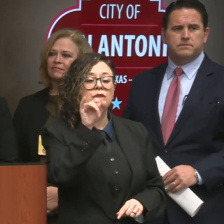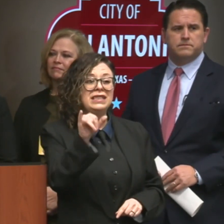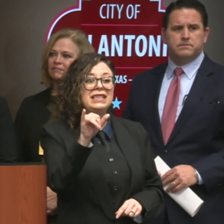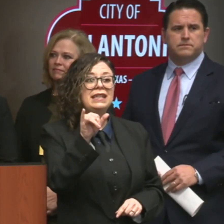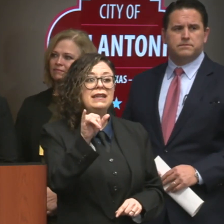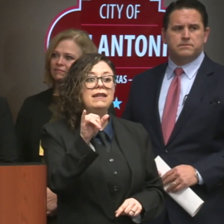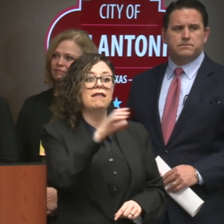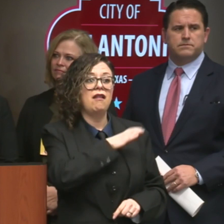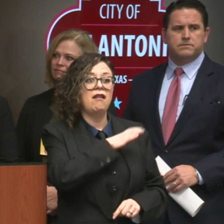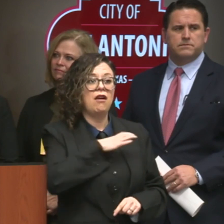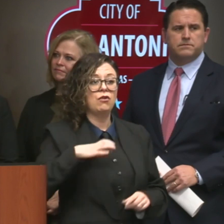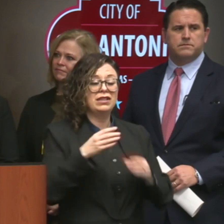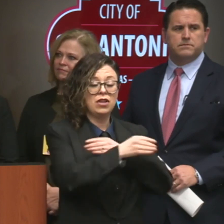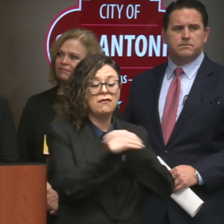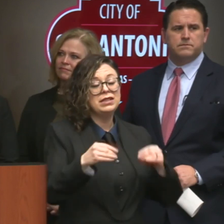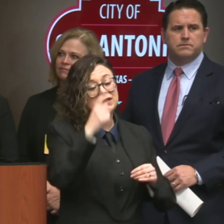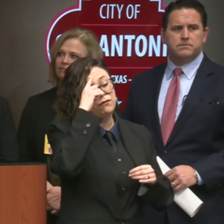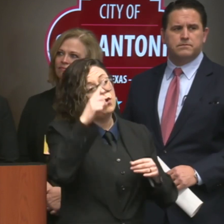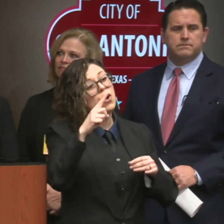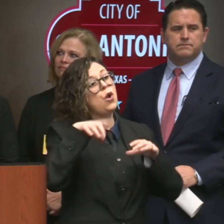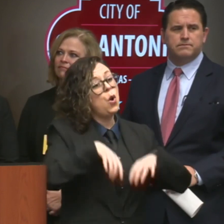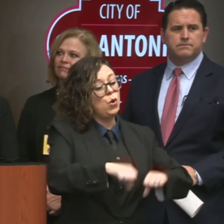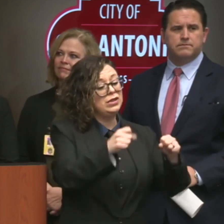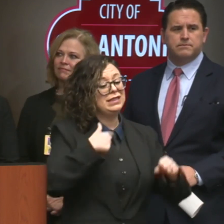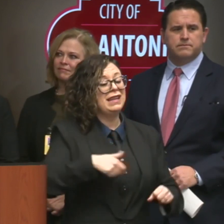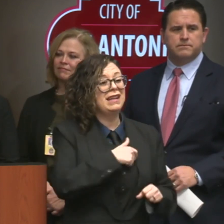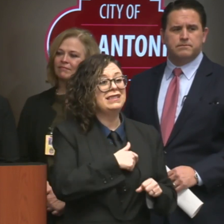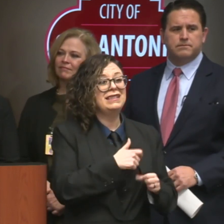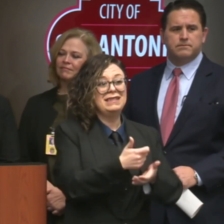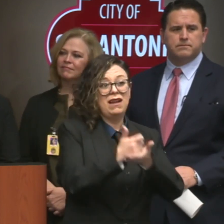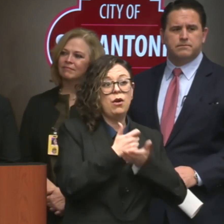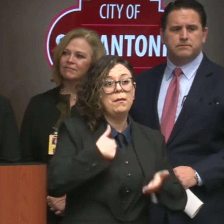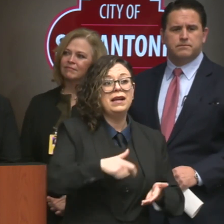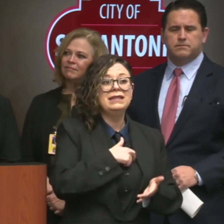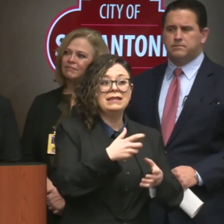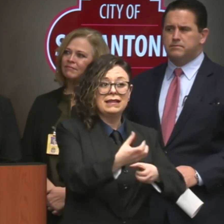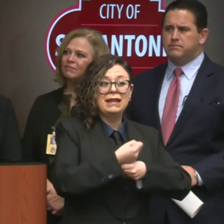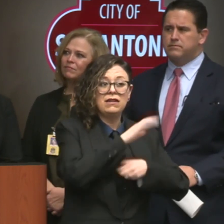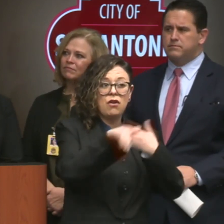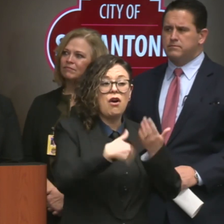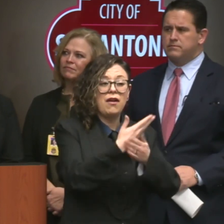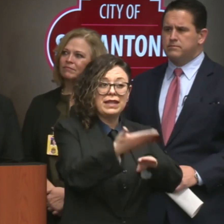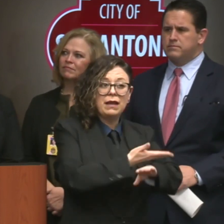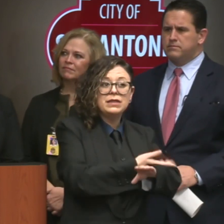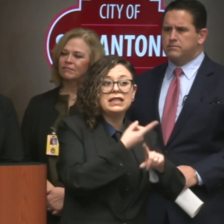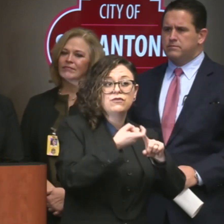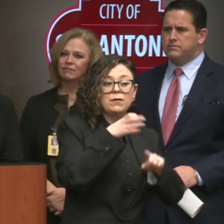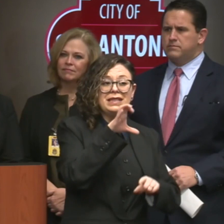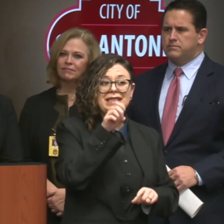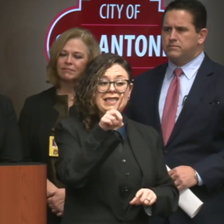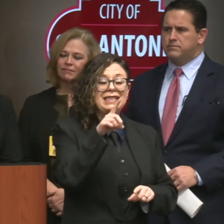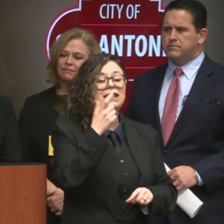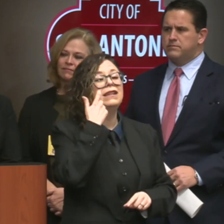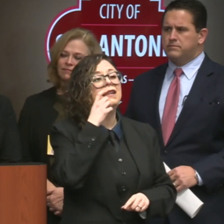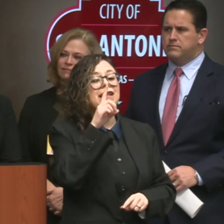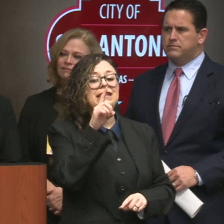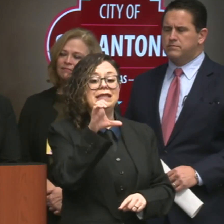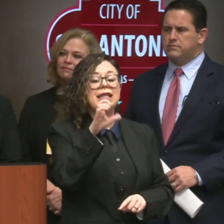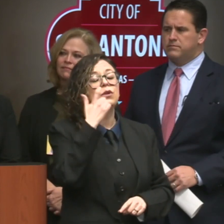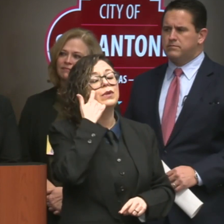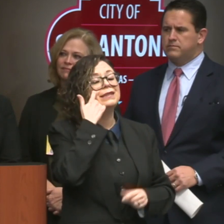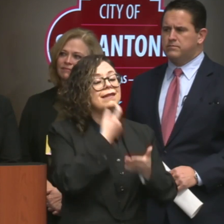get an update from CDC and HHS just last week. The system worked precisely from the quarantine, which